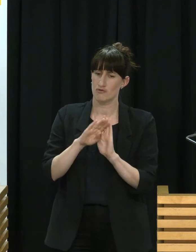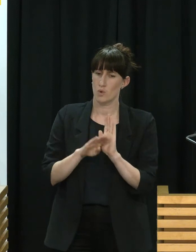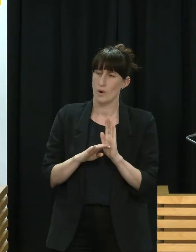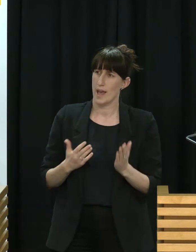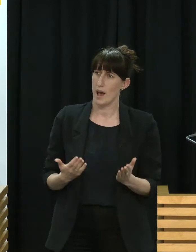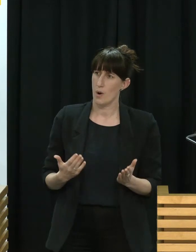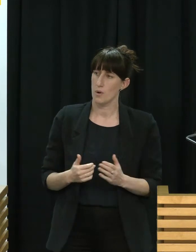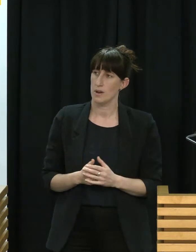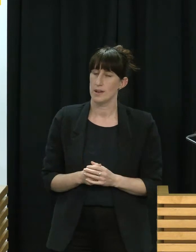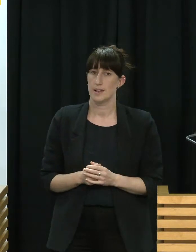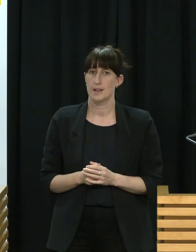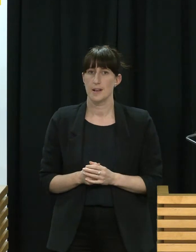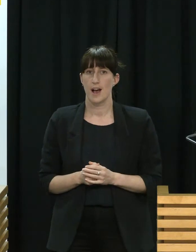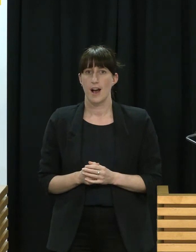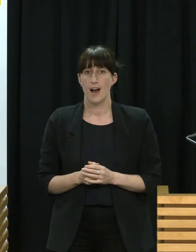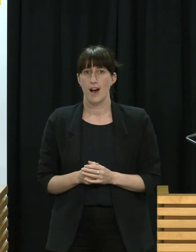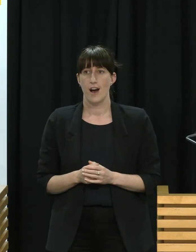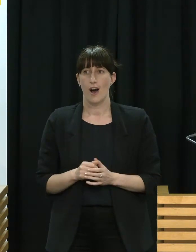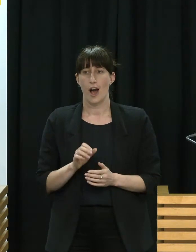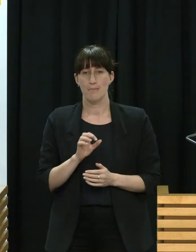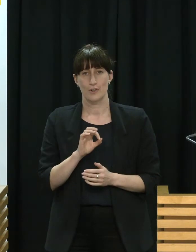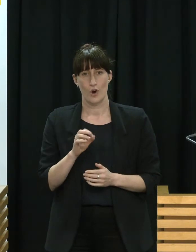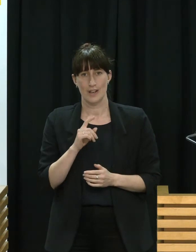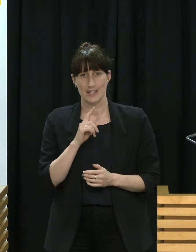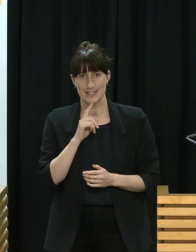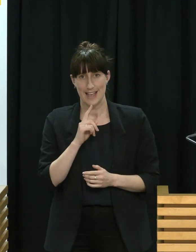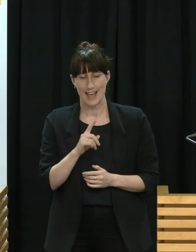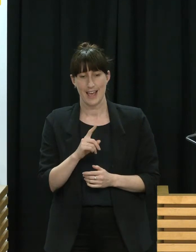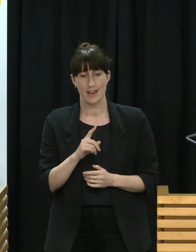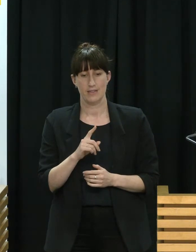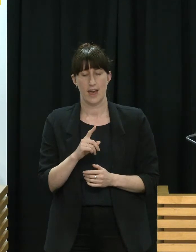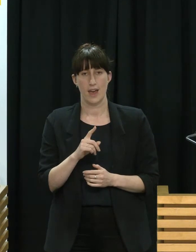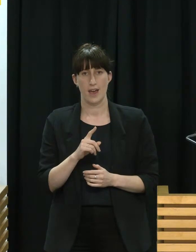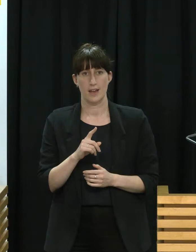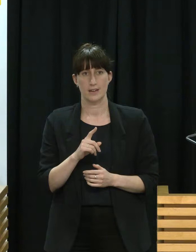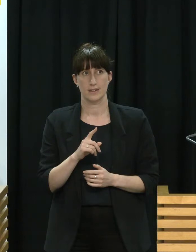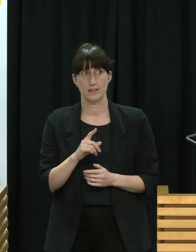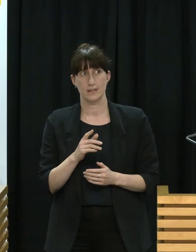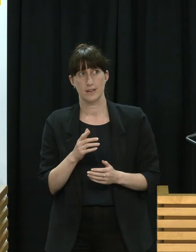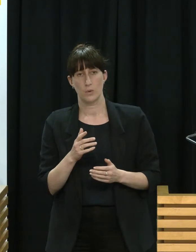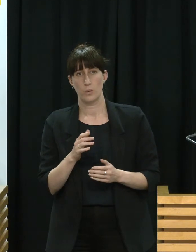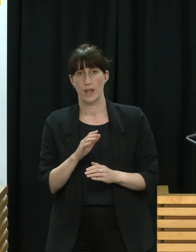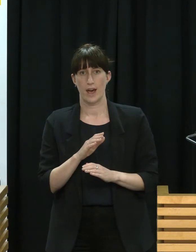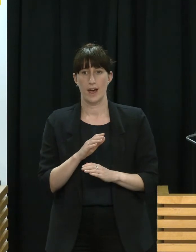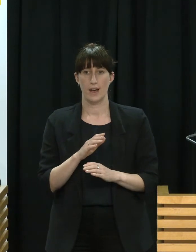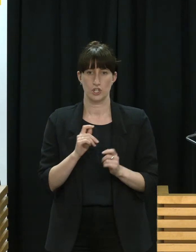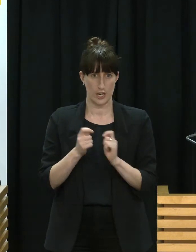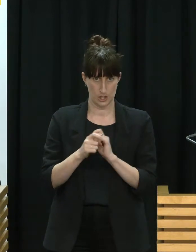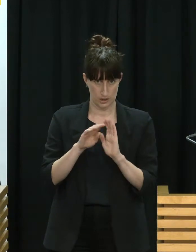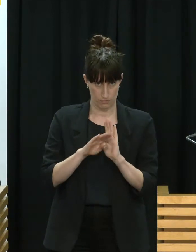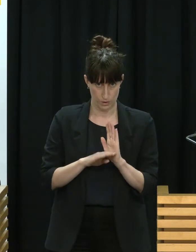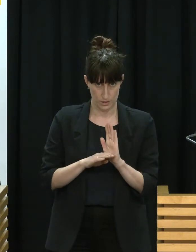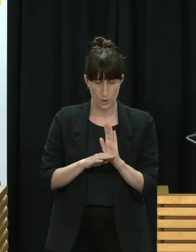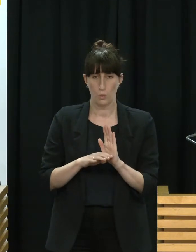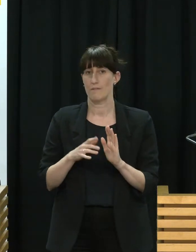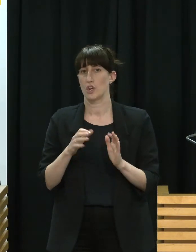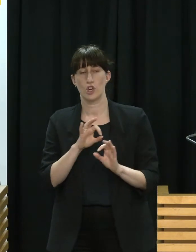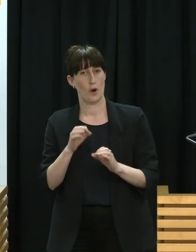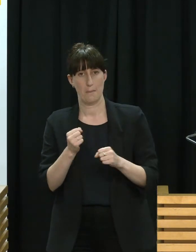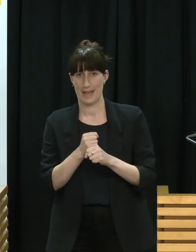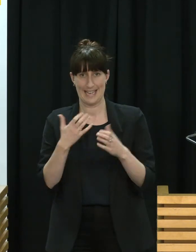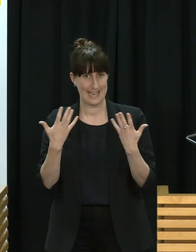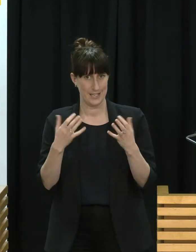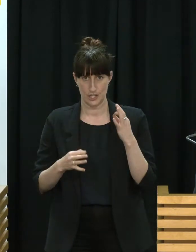not saying that we wouldn't do it. It's something that we keep under review. Henry asked what the case against it. Well, we've not made any decisions on that at this